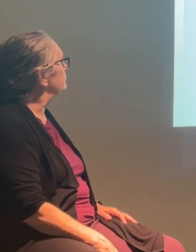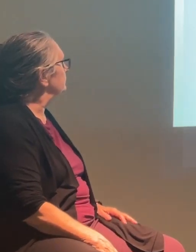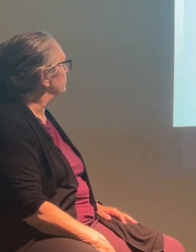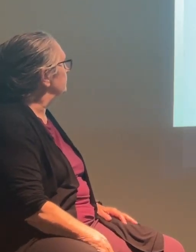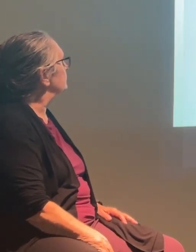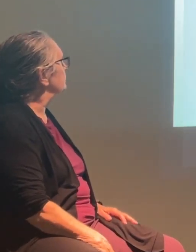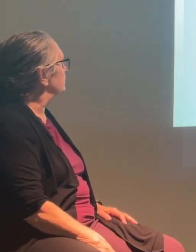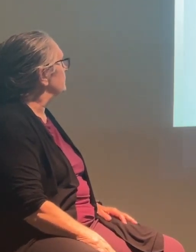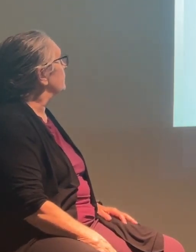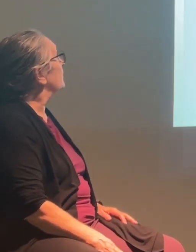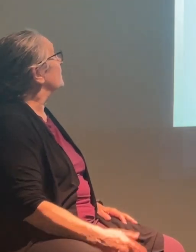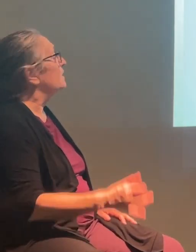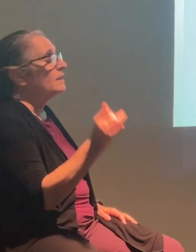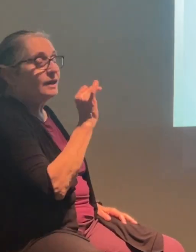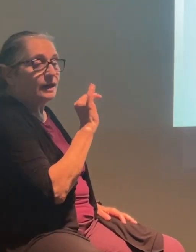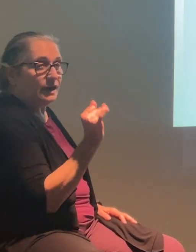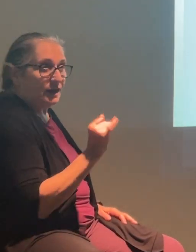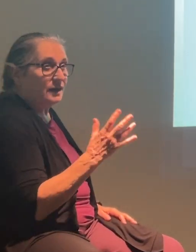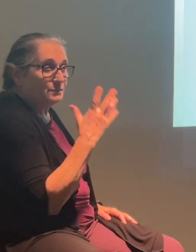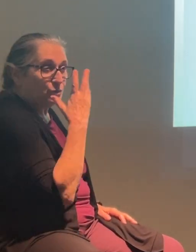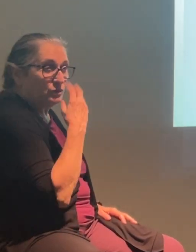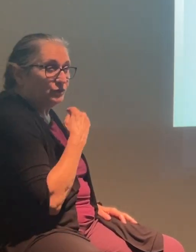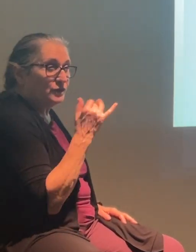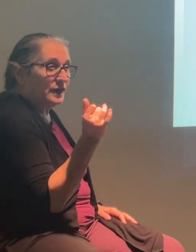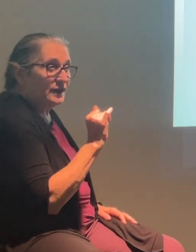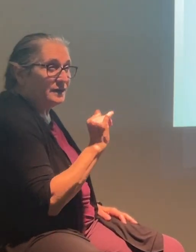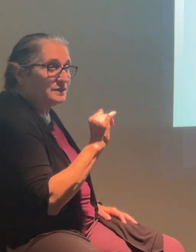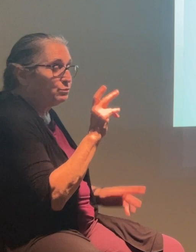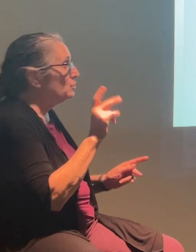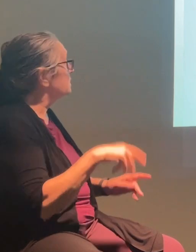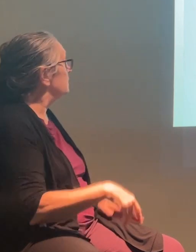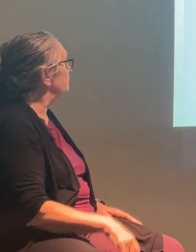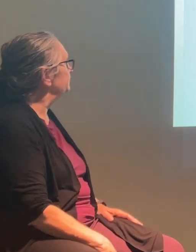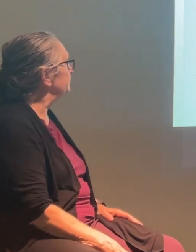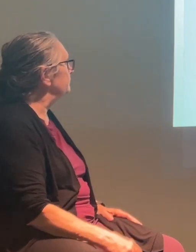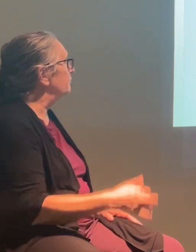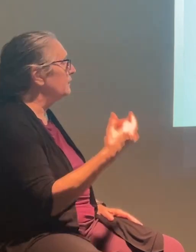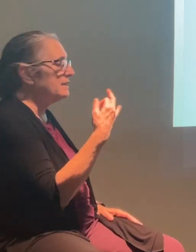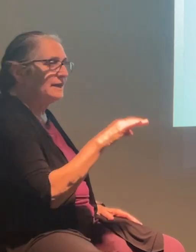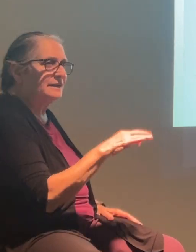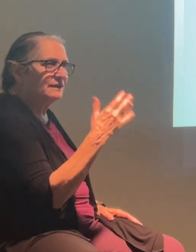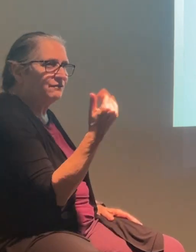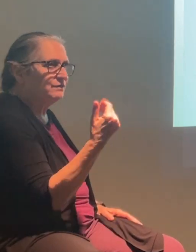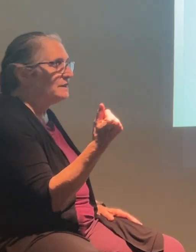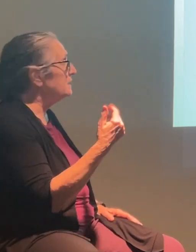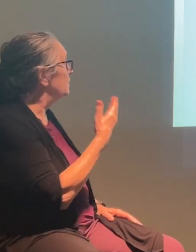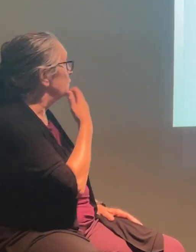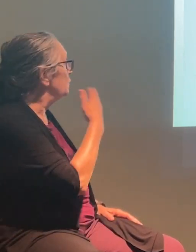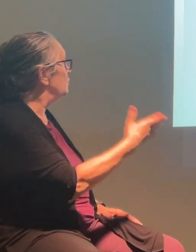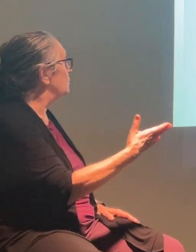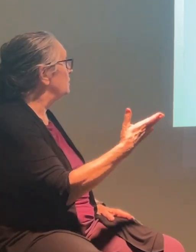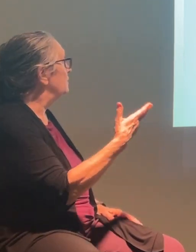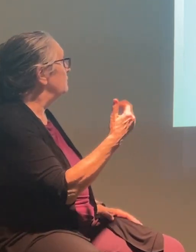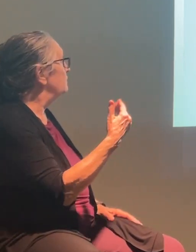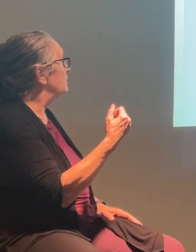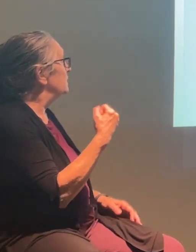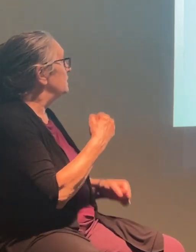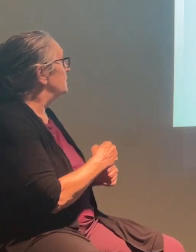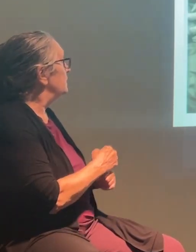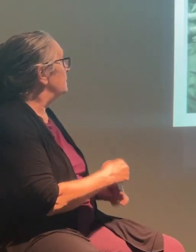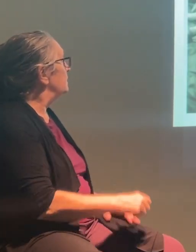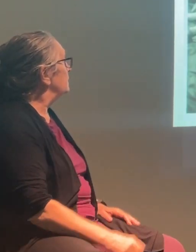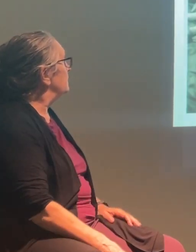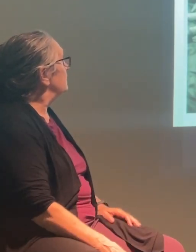It's as elegant as beautiful. So this is a lotus from Anquisco, 1915. So you could see there's a good 15 years in between the two